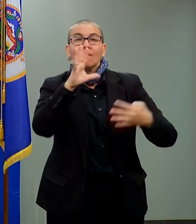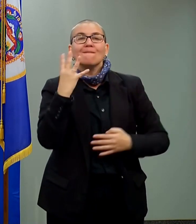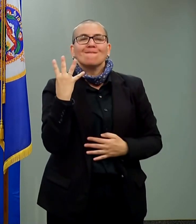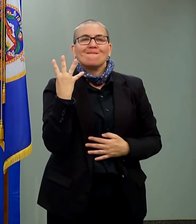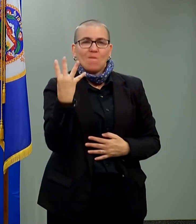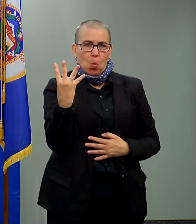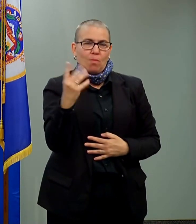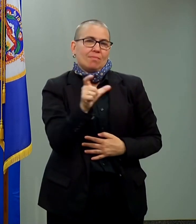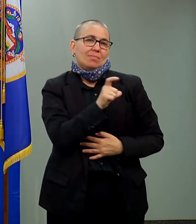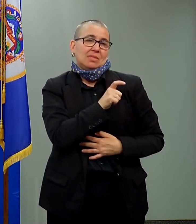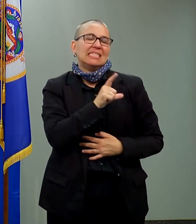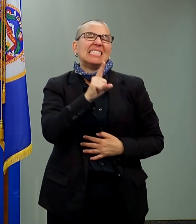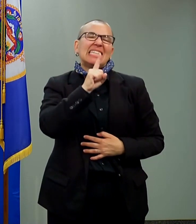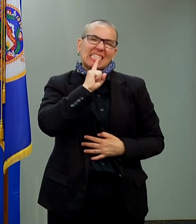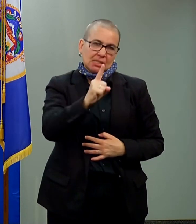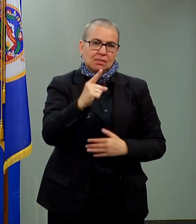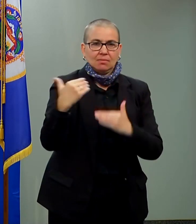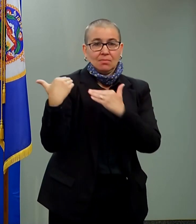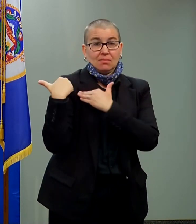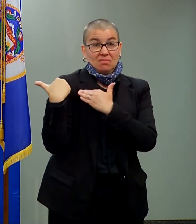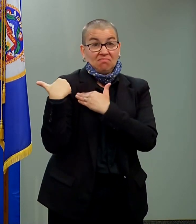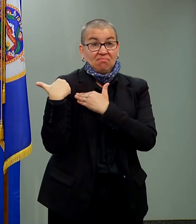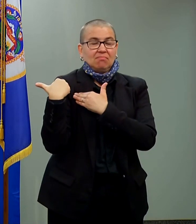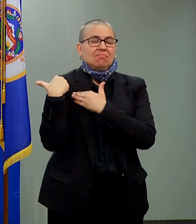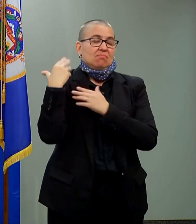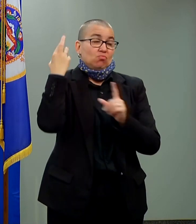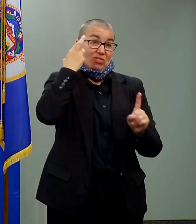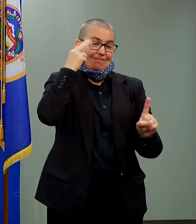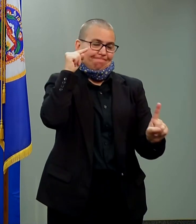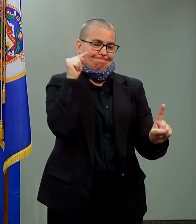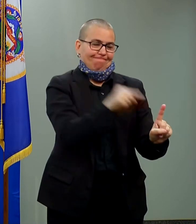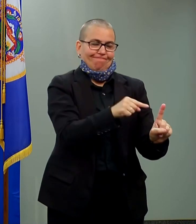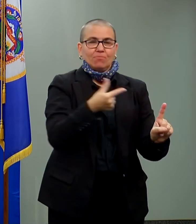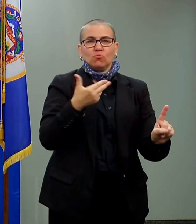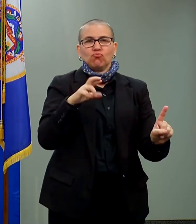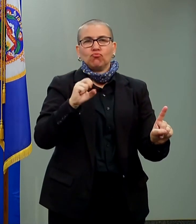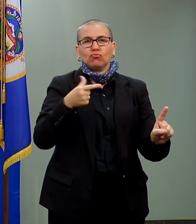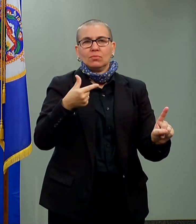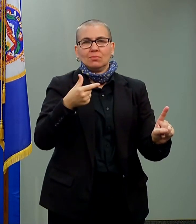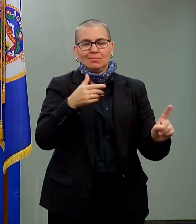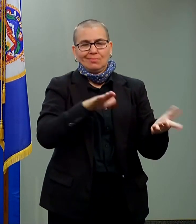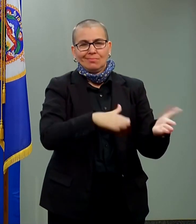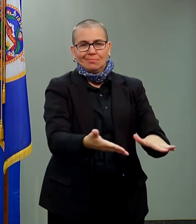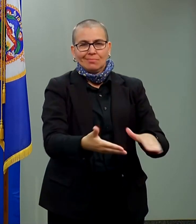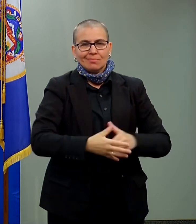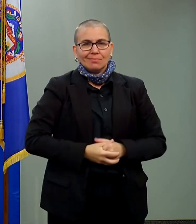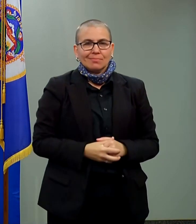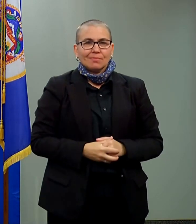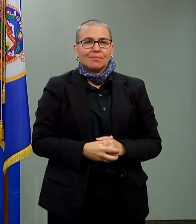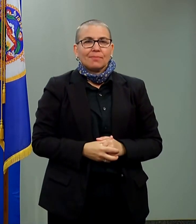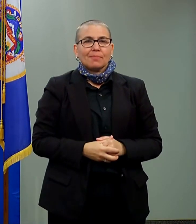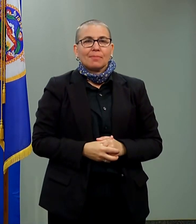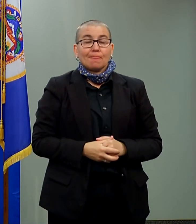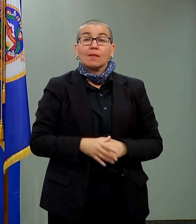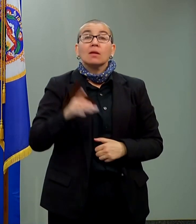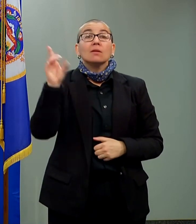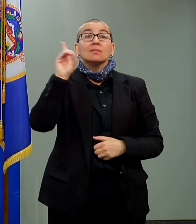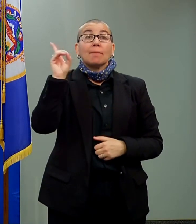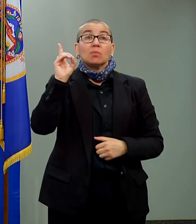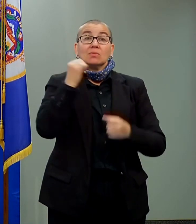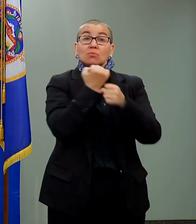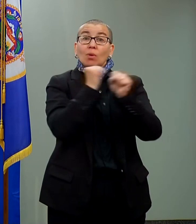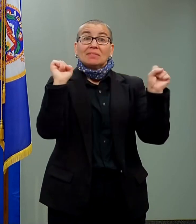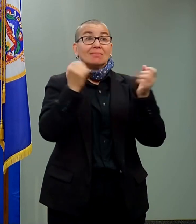his death, in a democracy as great as ours, that the 4 people responsible for his death